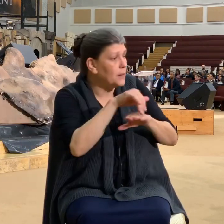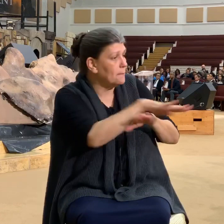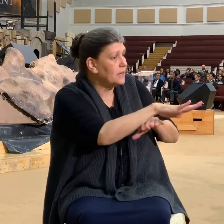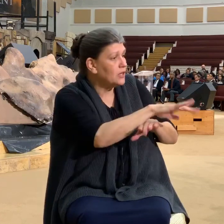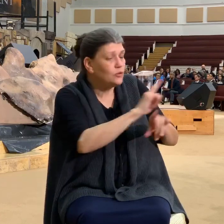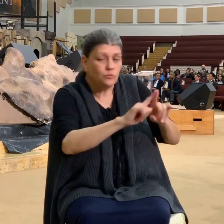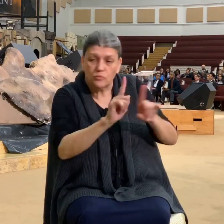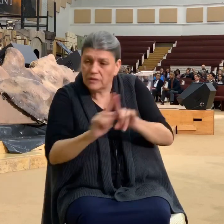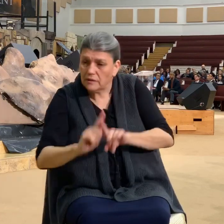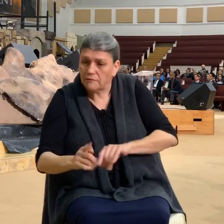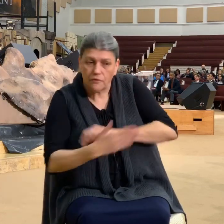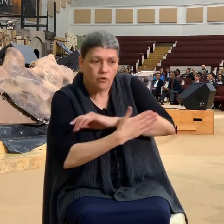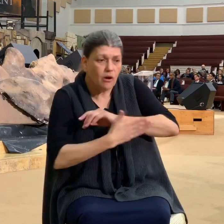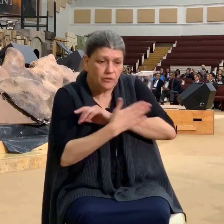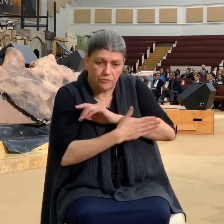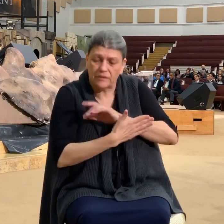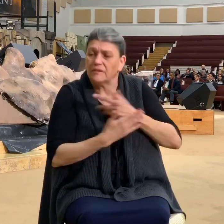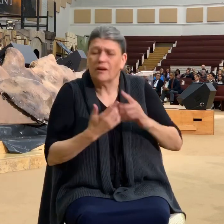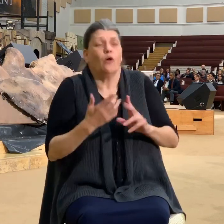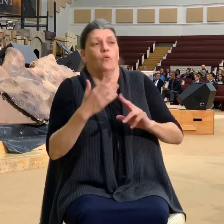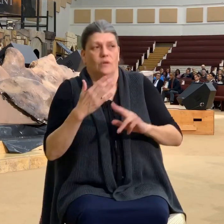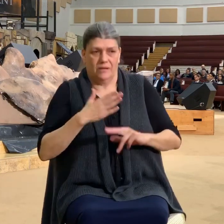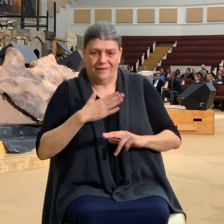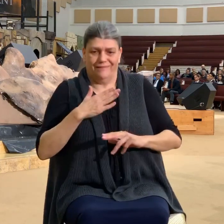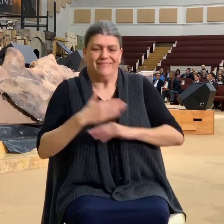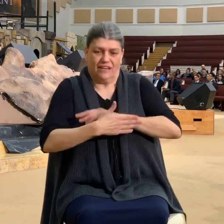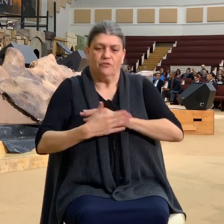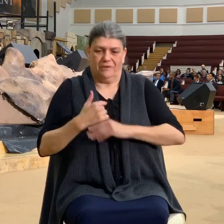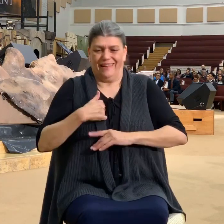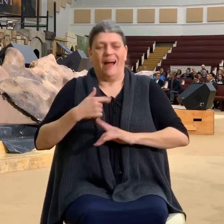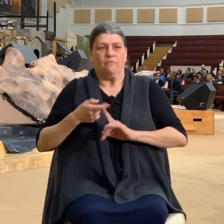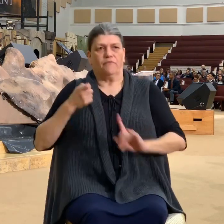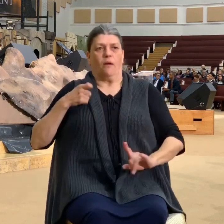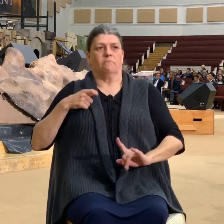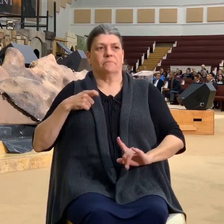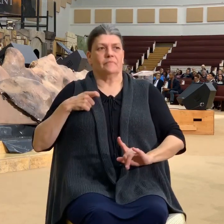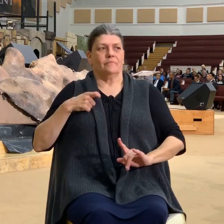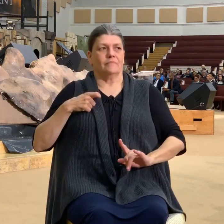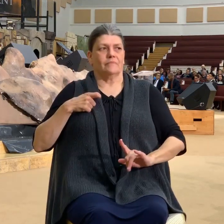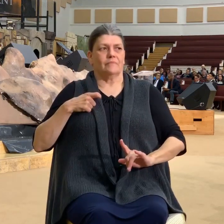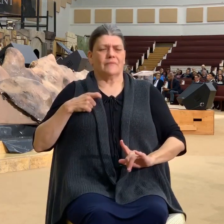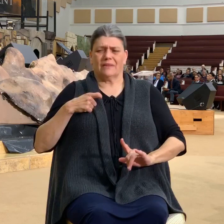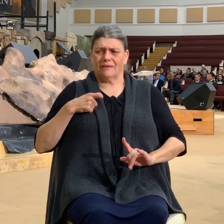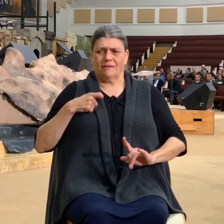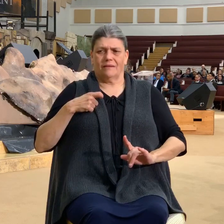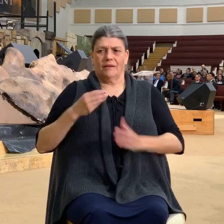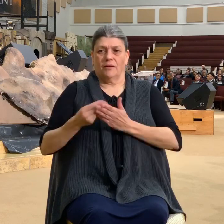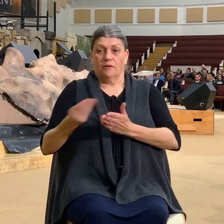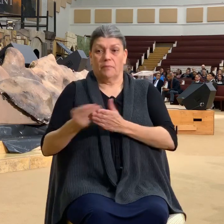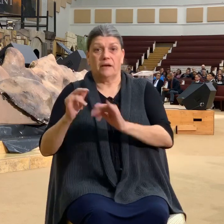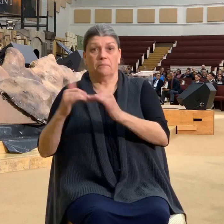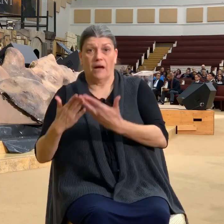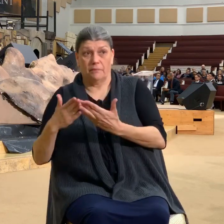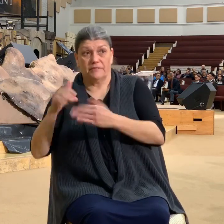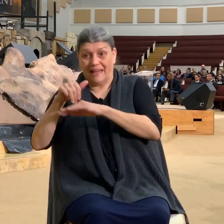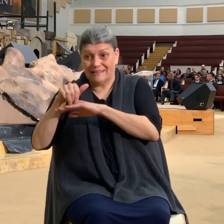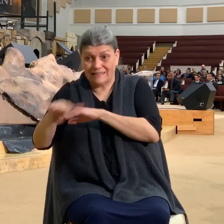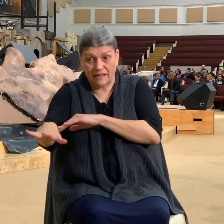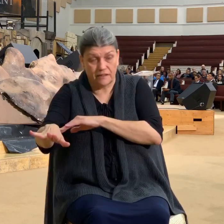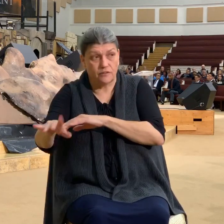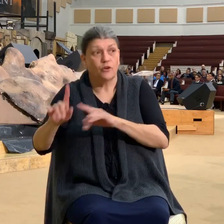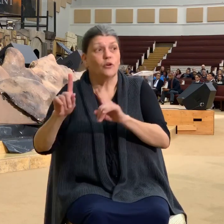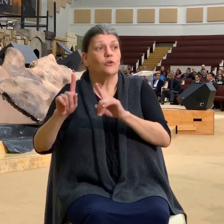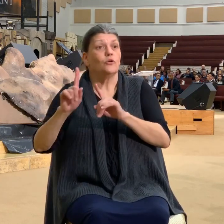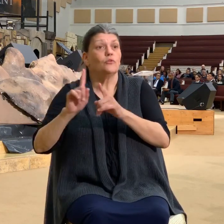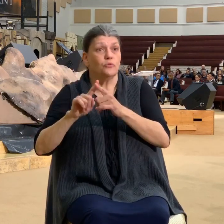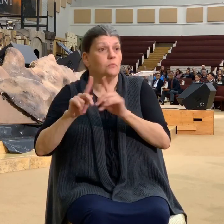the country that I'm from. And then he said to family members, what happened? Now, buying Bibles and sending them to people is